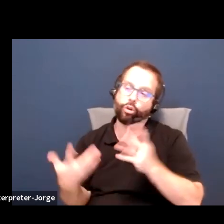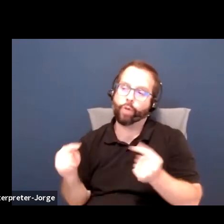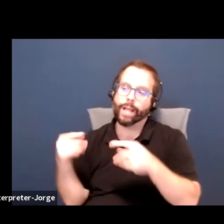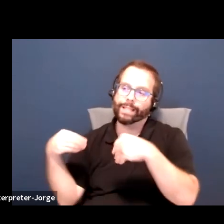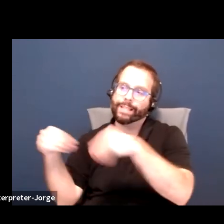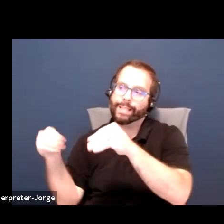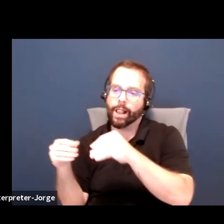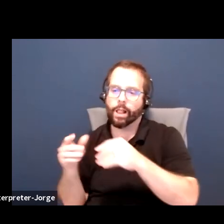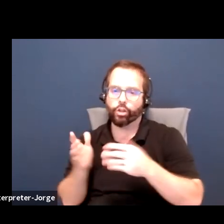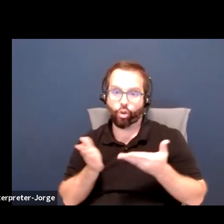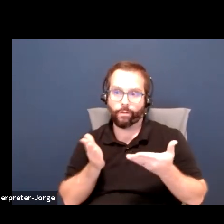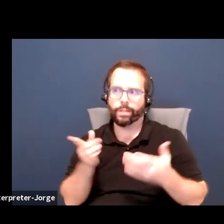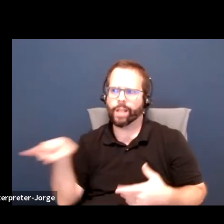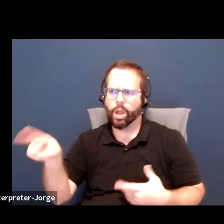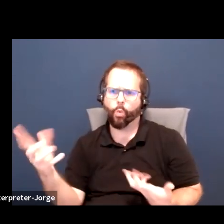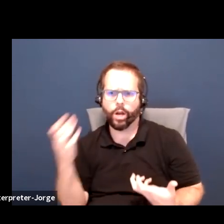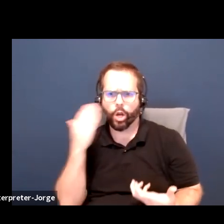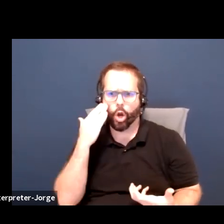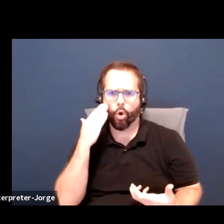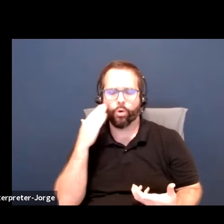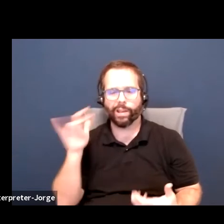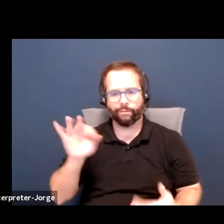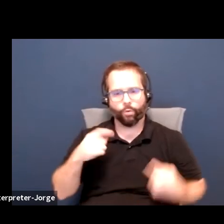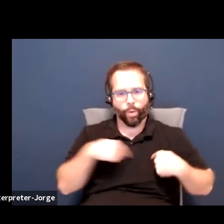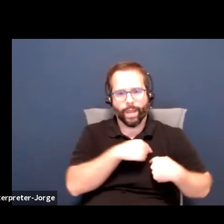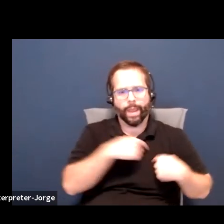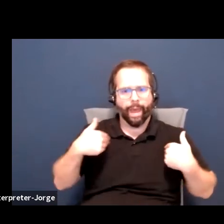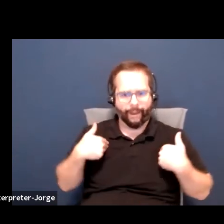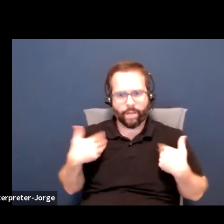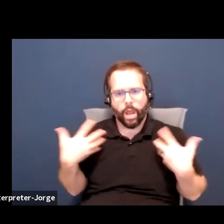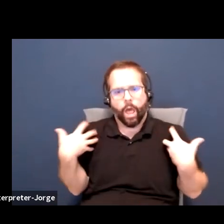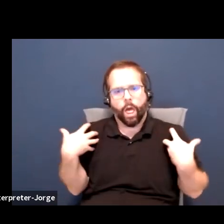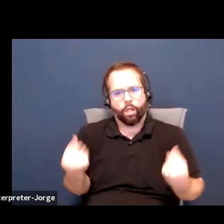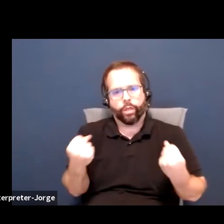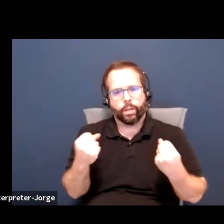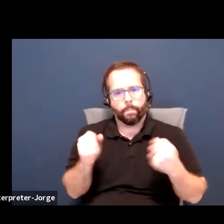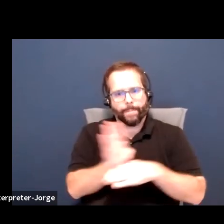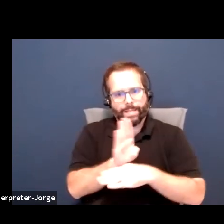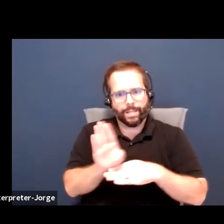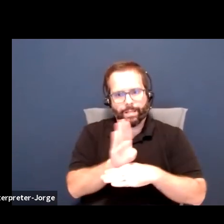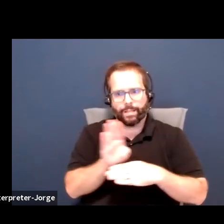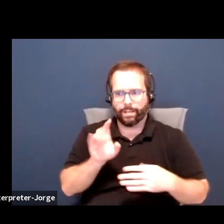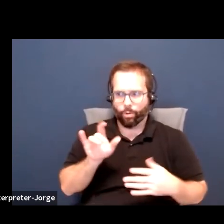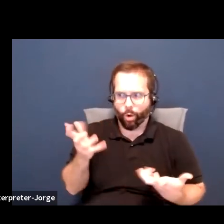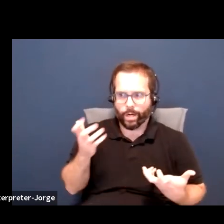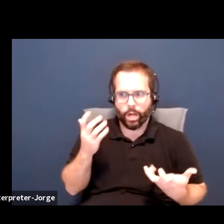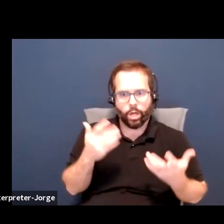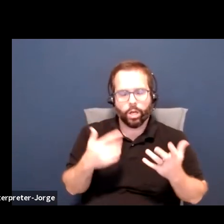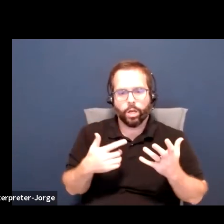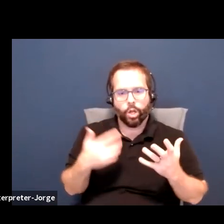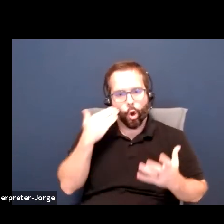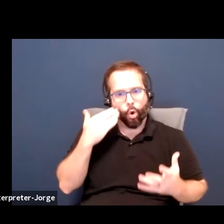and you have to have the data to support that and show it. So that's how we've used data. We have